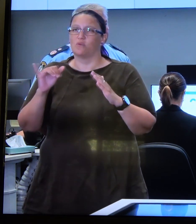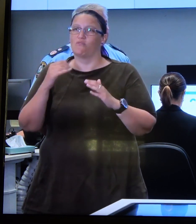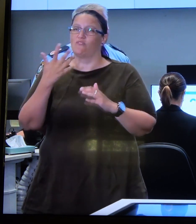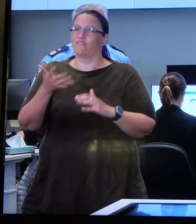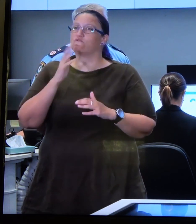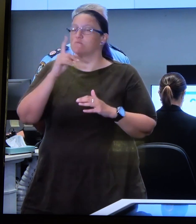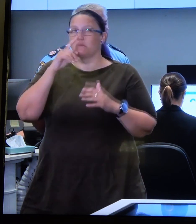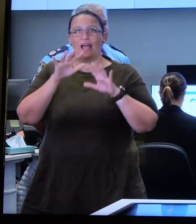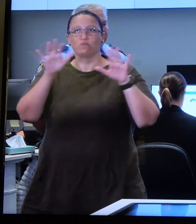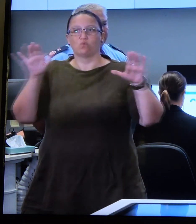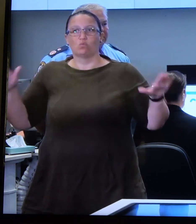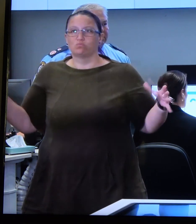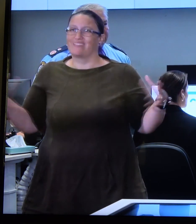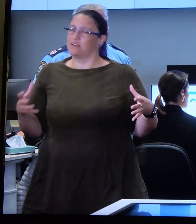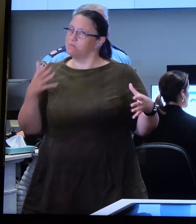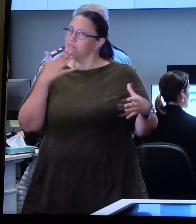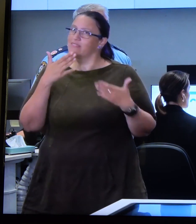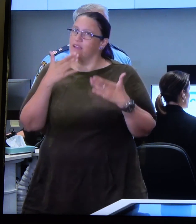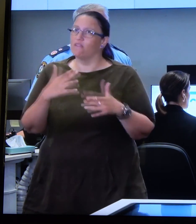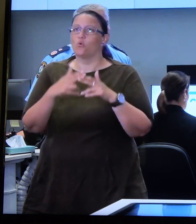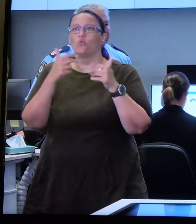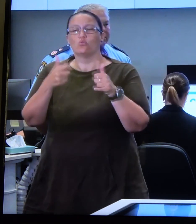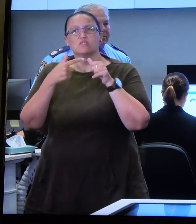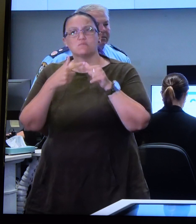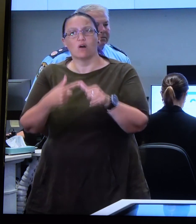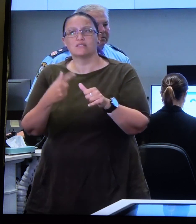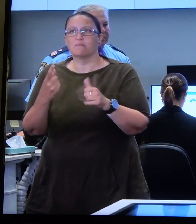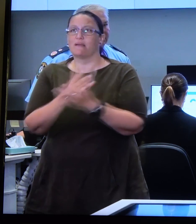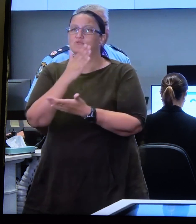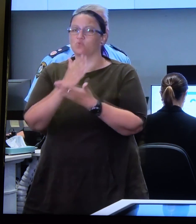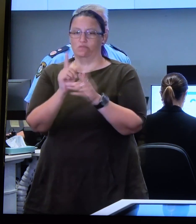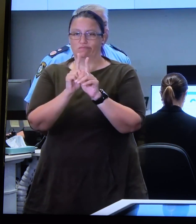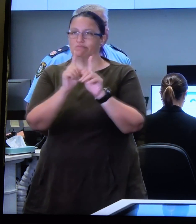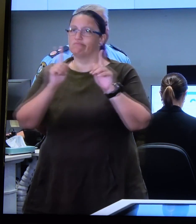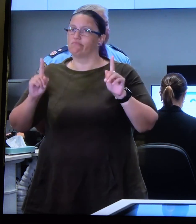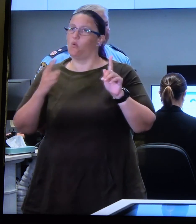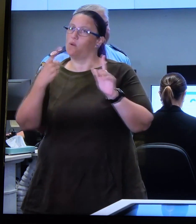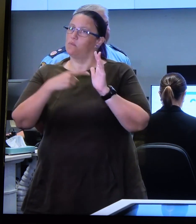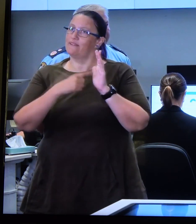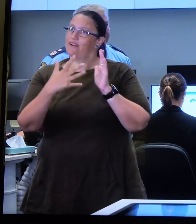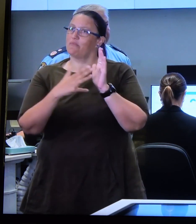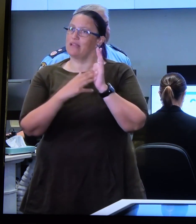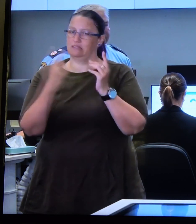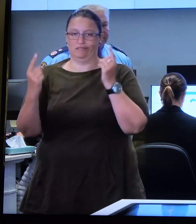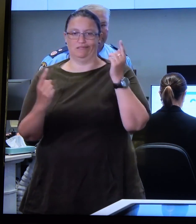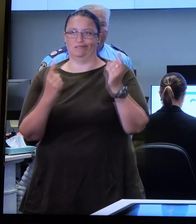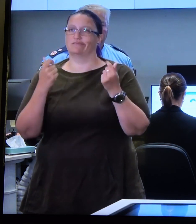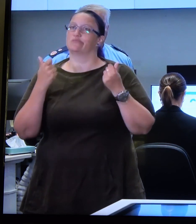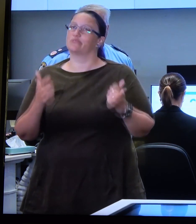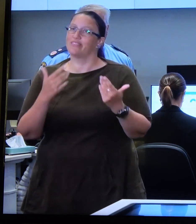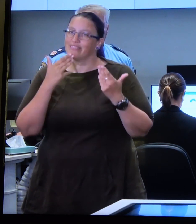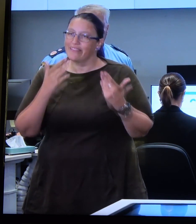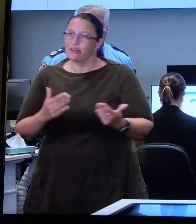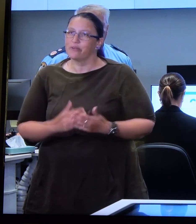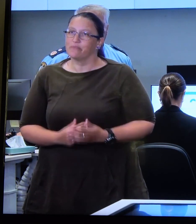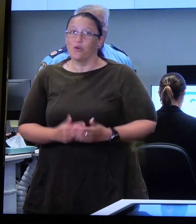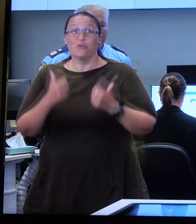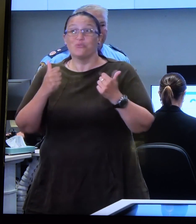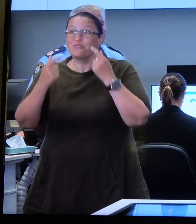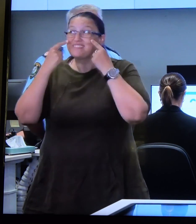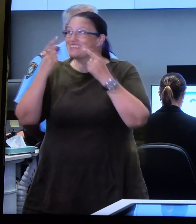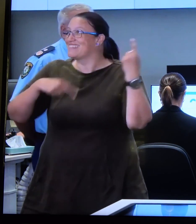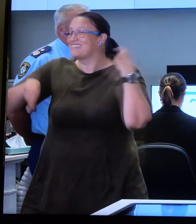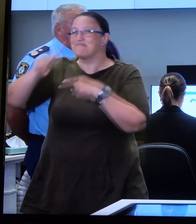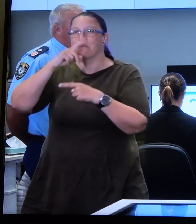it is for all of us to maintain that social distancing. It was good to see today in my own community people out and about doing what